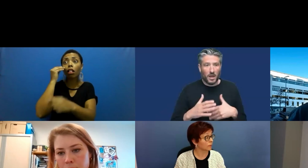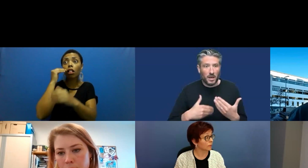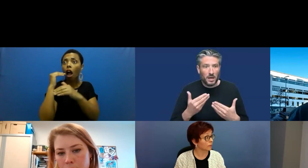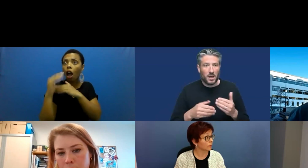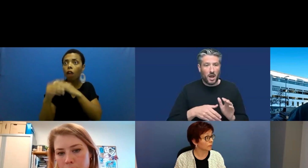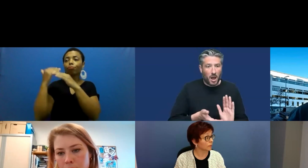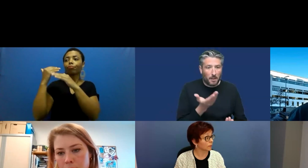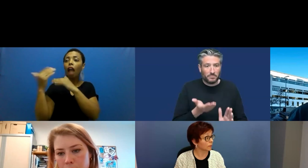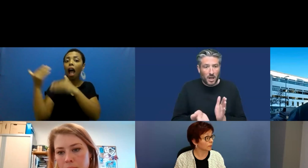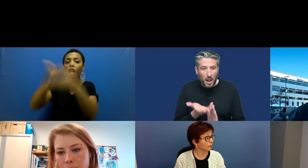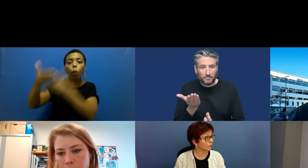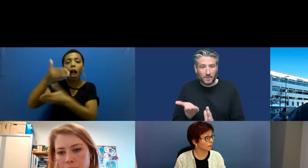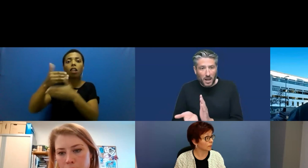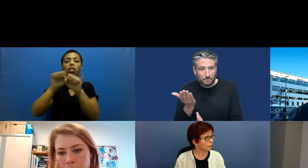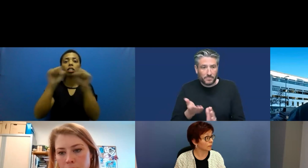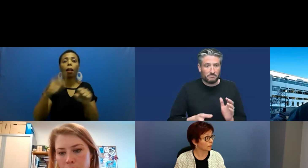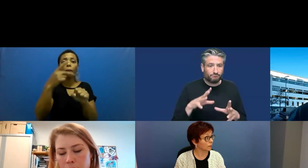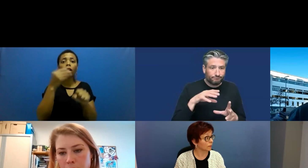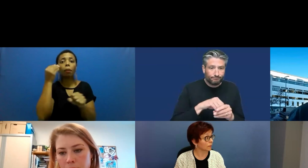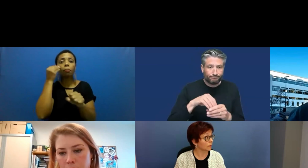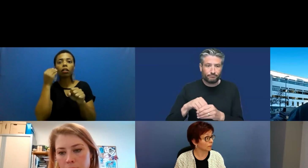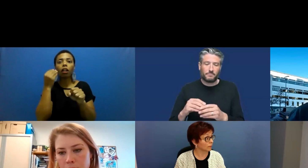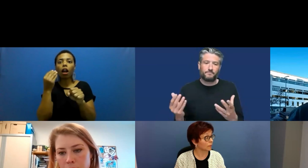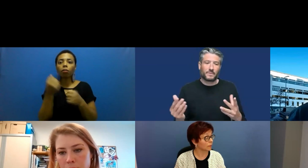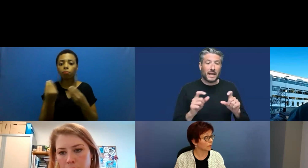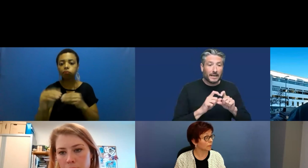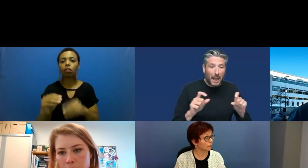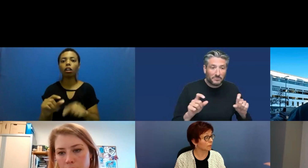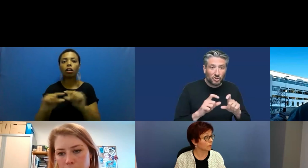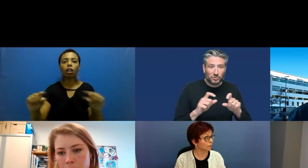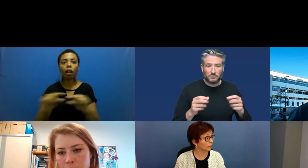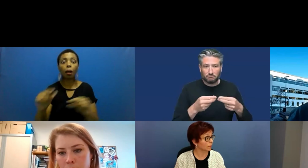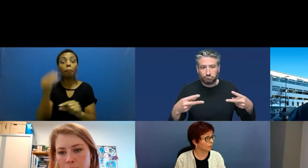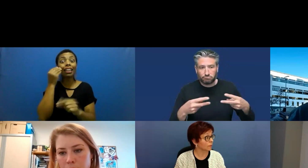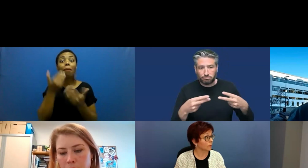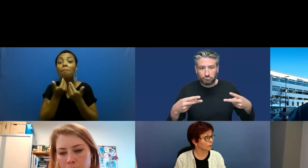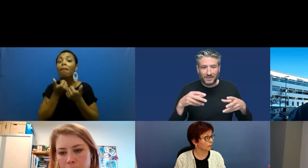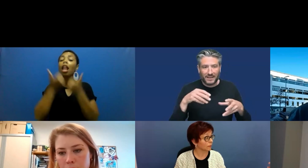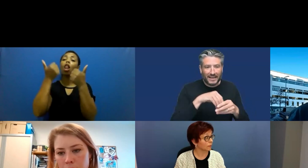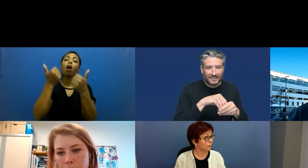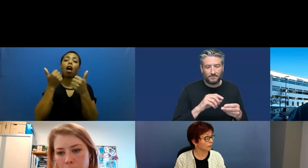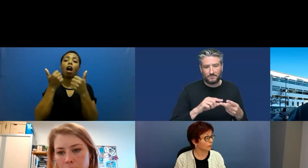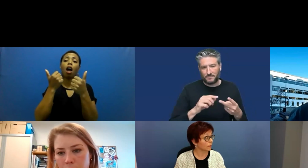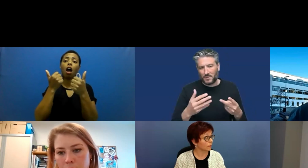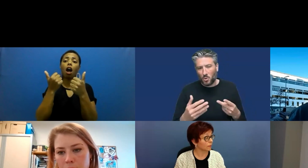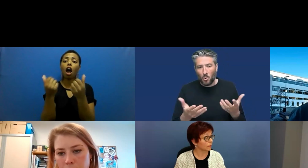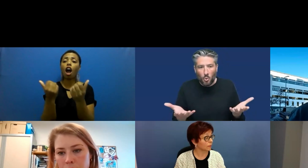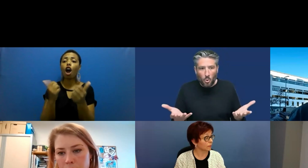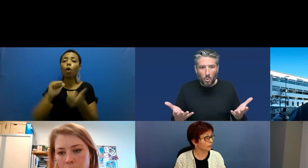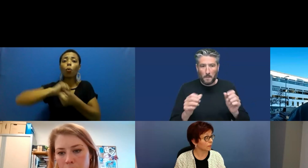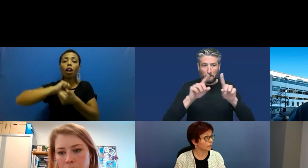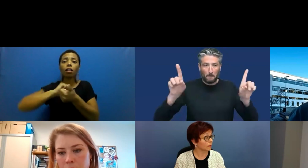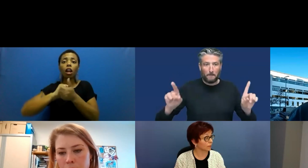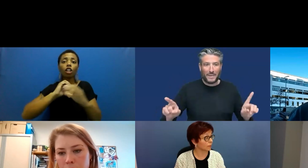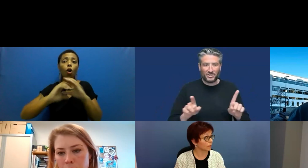of subtitling or making a better connection, a better quality of the images as well.